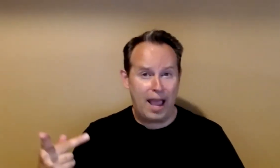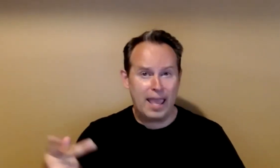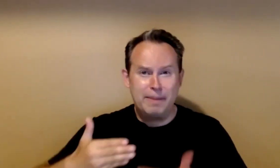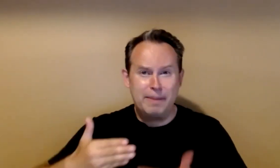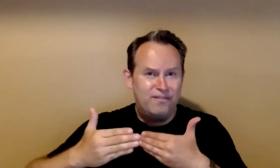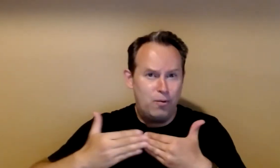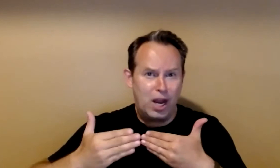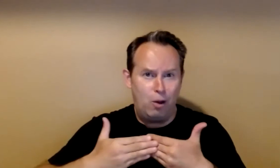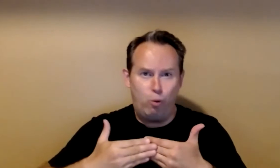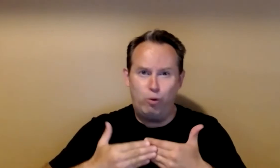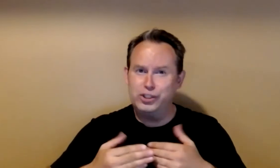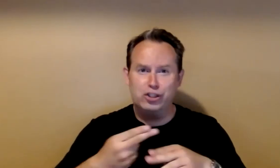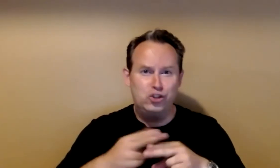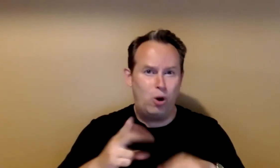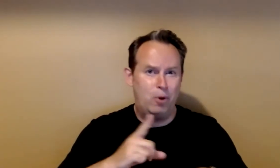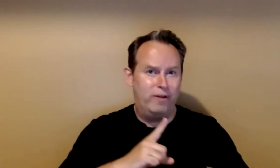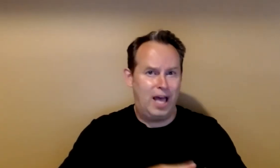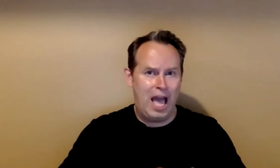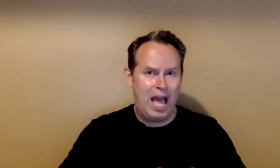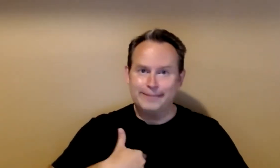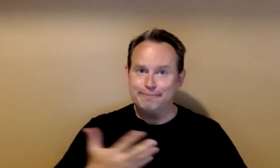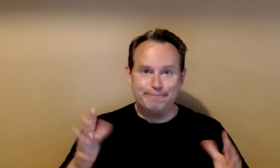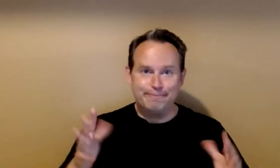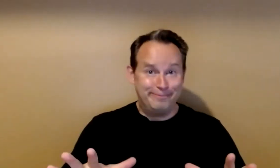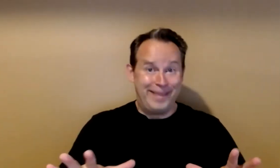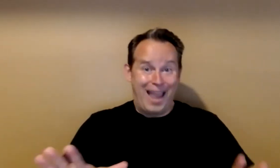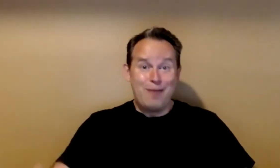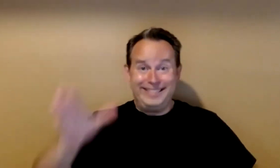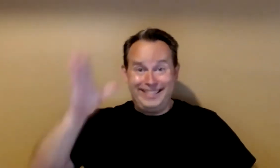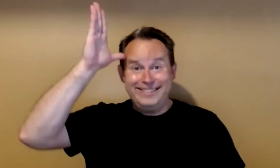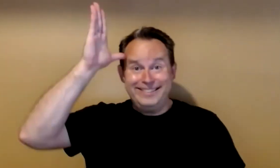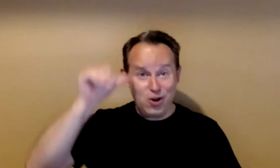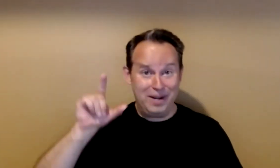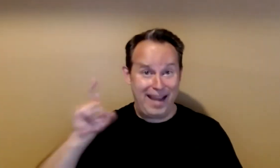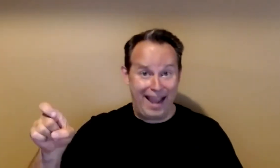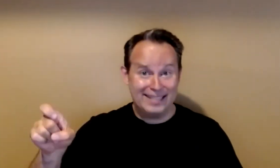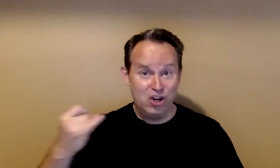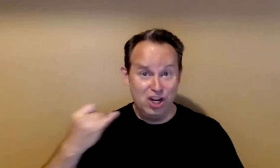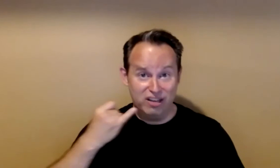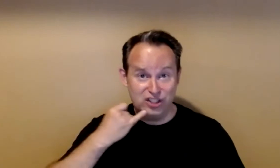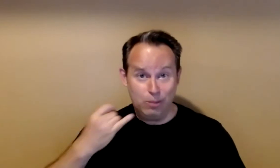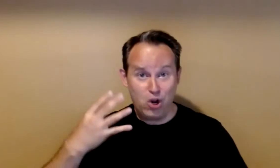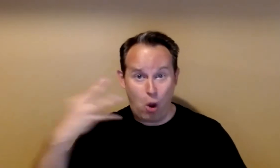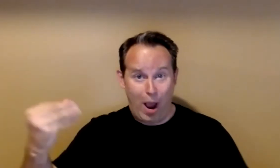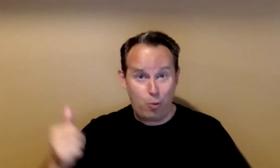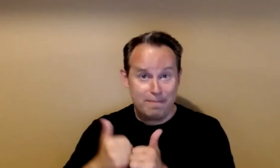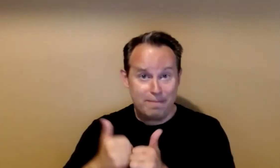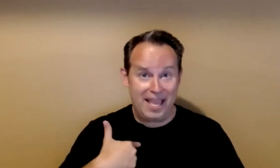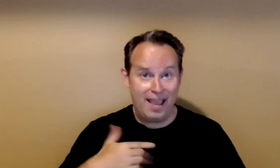Mari and I had become very close in a short amount of time, and I was determined to ask her if she would go out